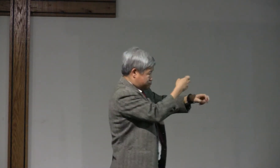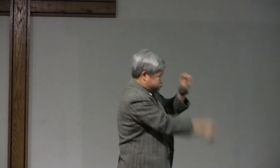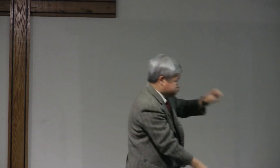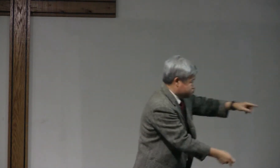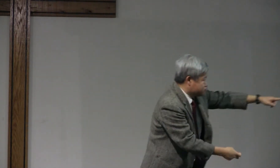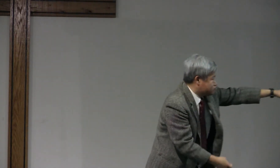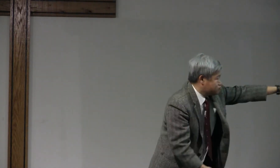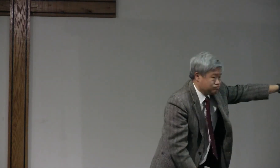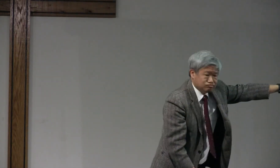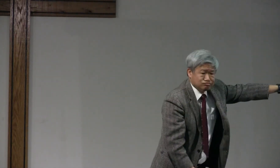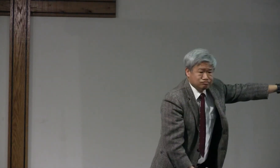them. So,